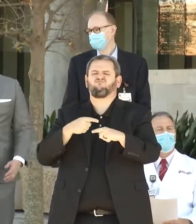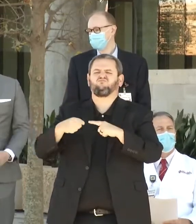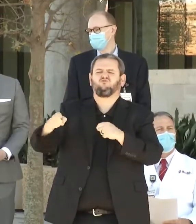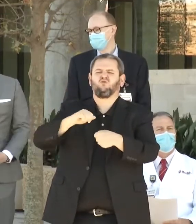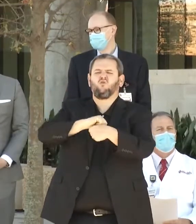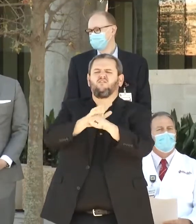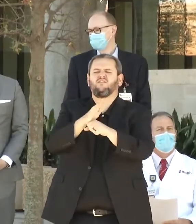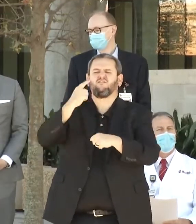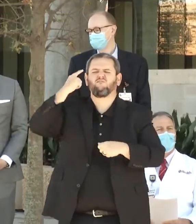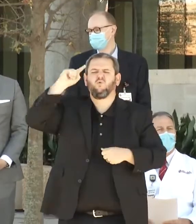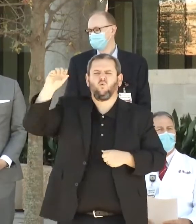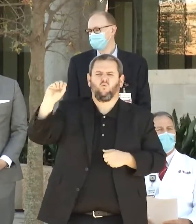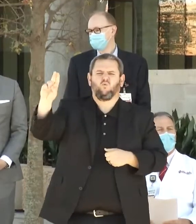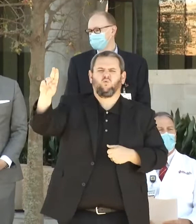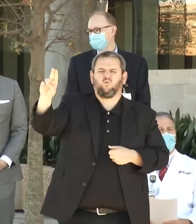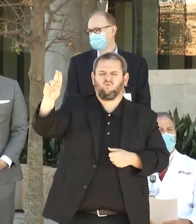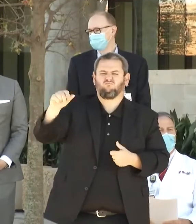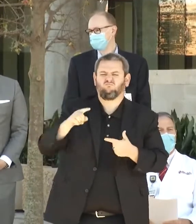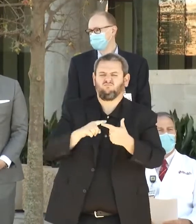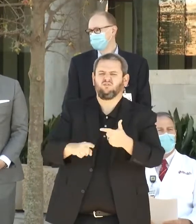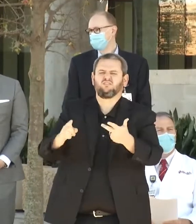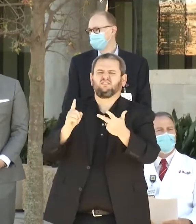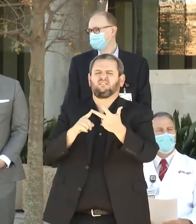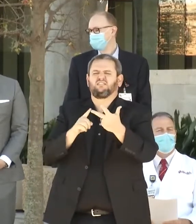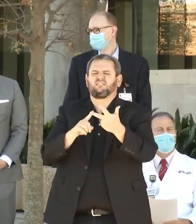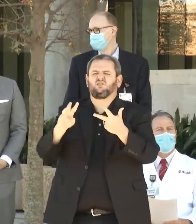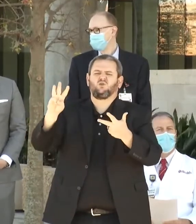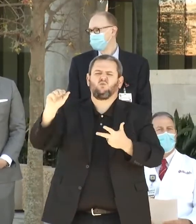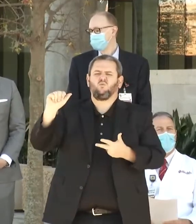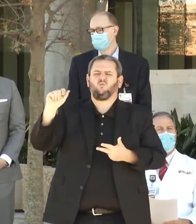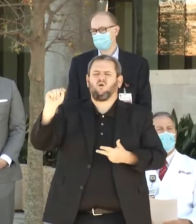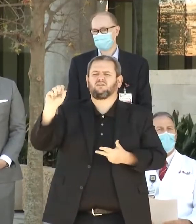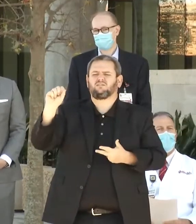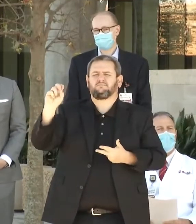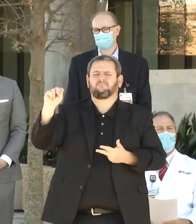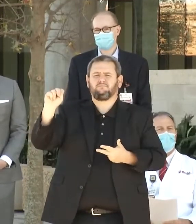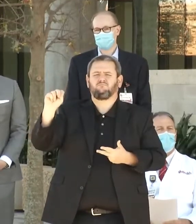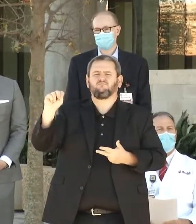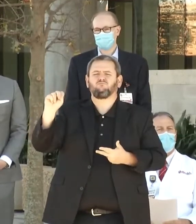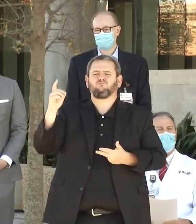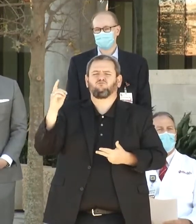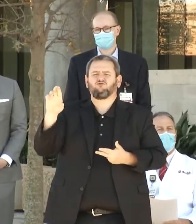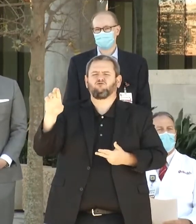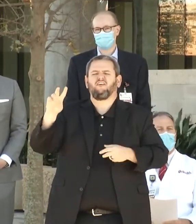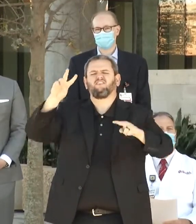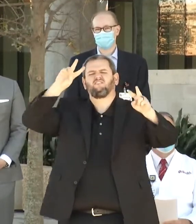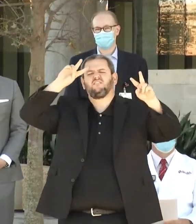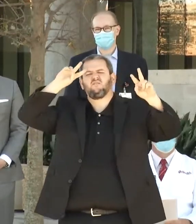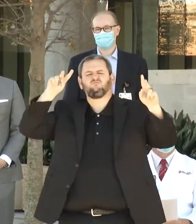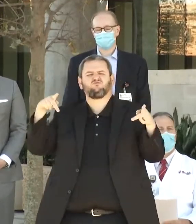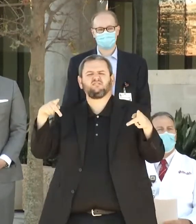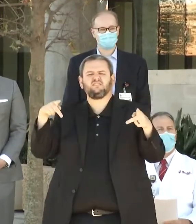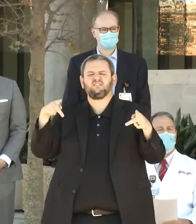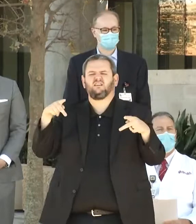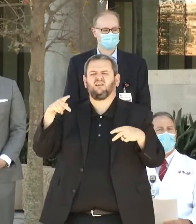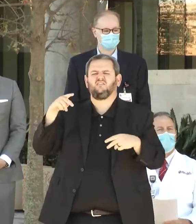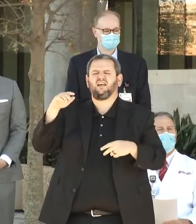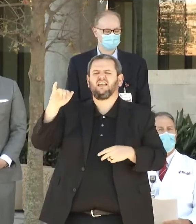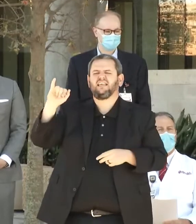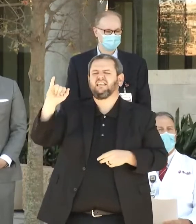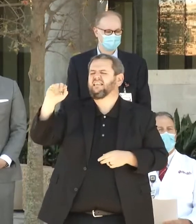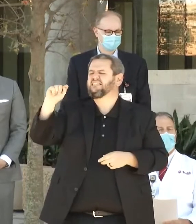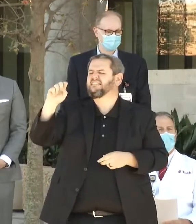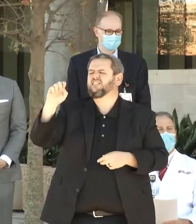Health. Dr. Julie Watson, Vice President of Medical Affairs for Integris and the Chief Medical